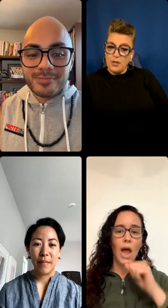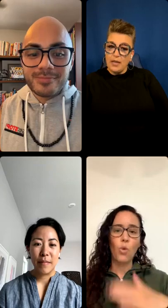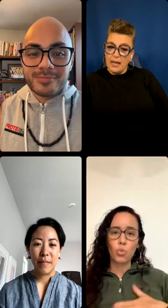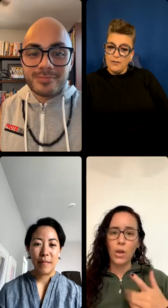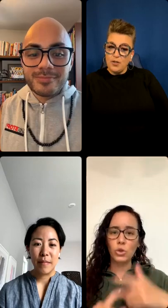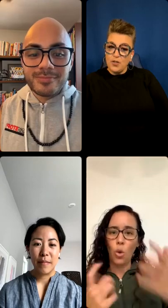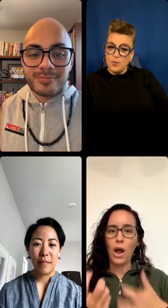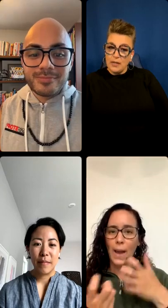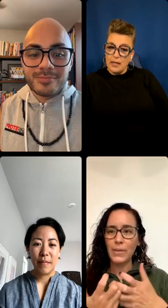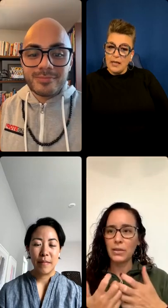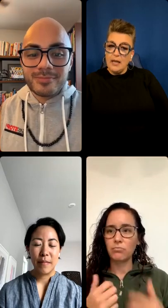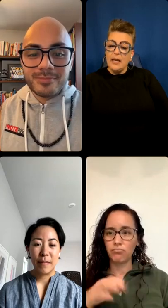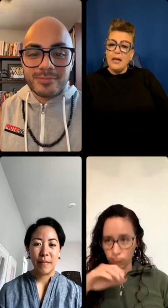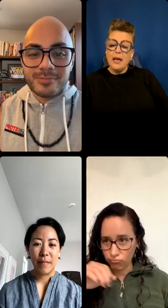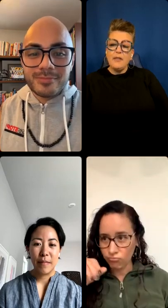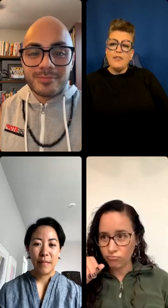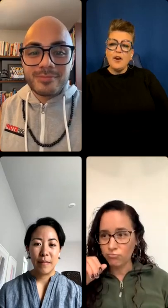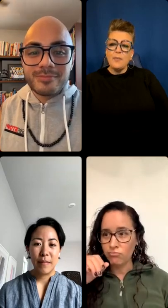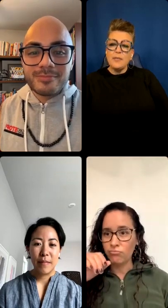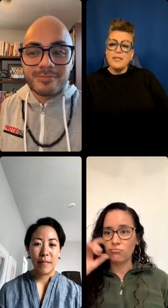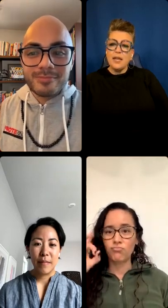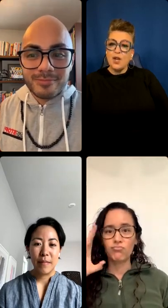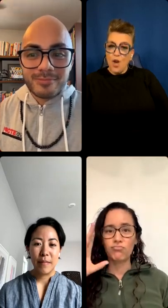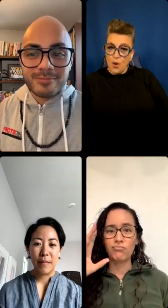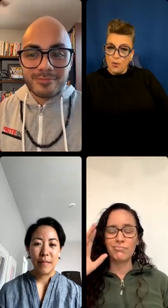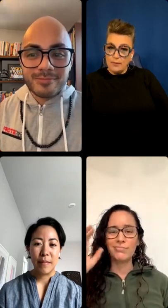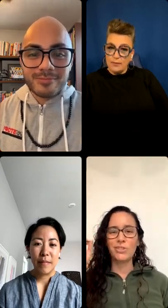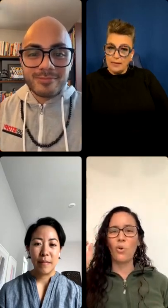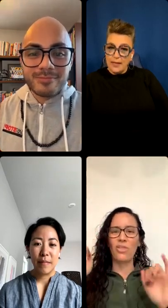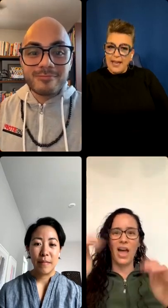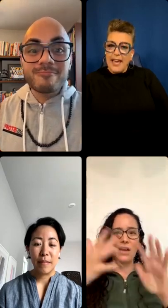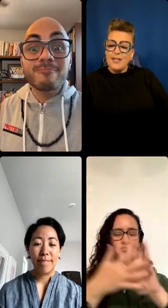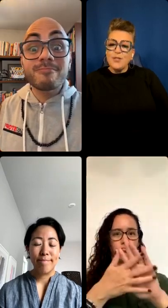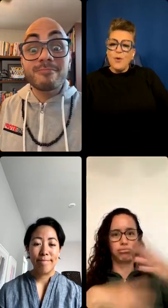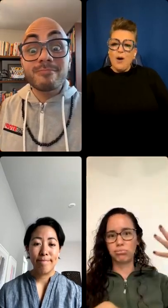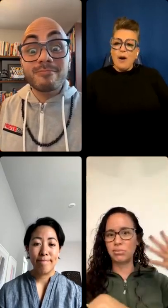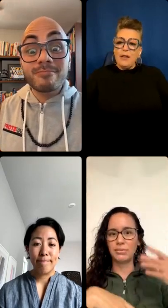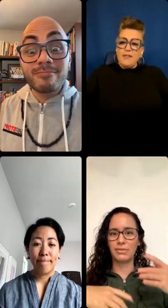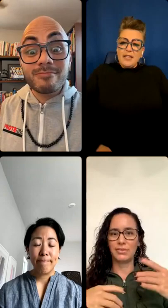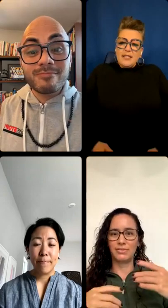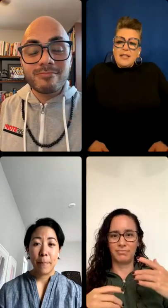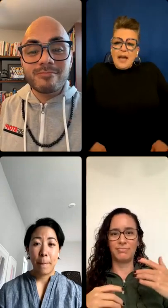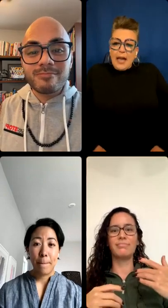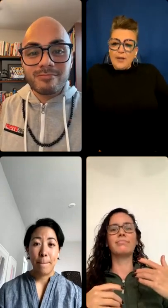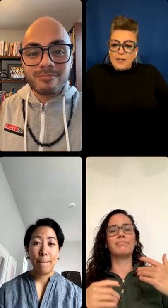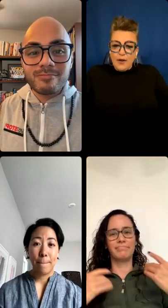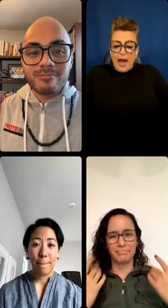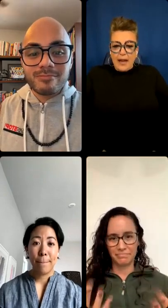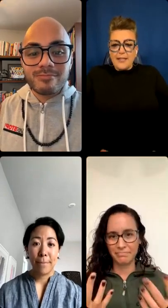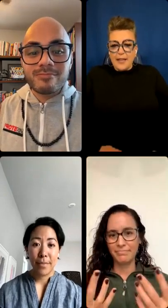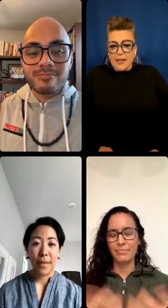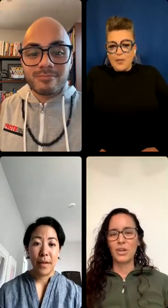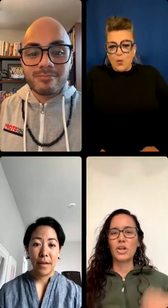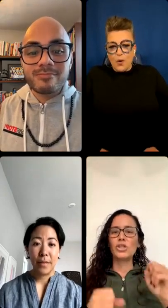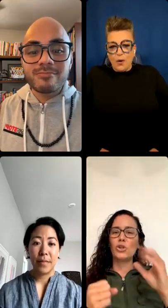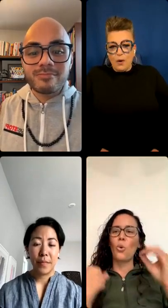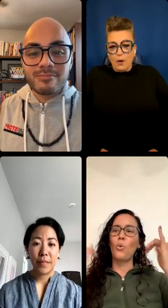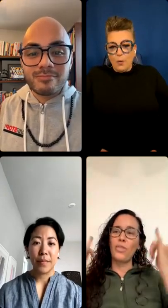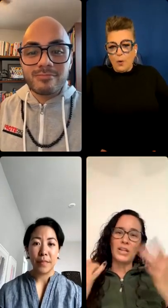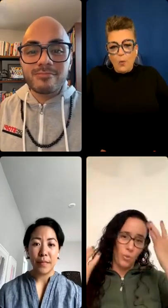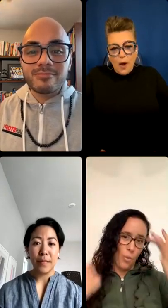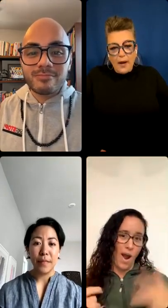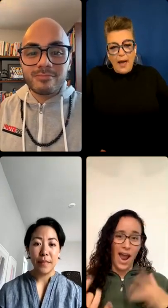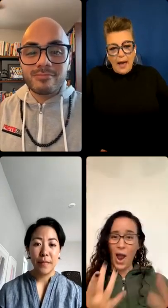we communicate virtually? And the therapist said no. And so all of these denials for access